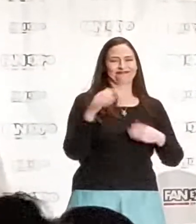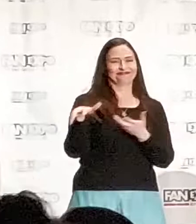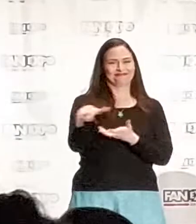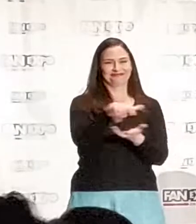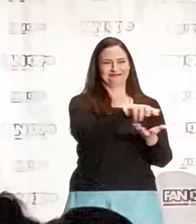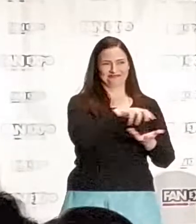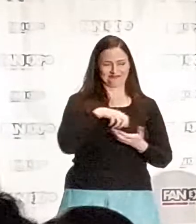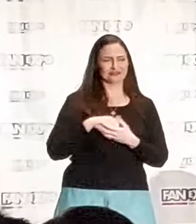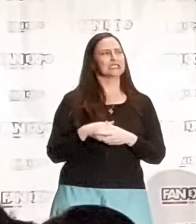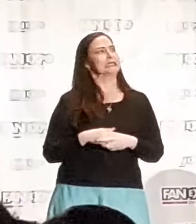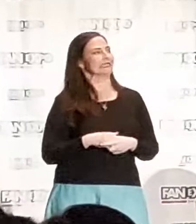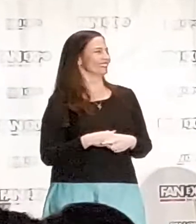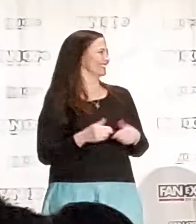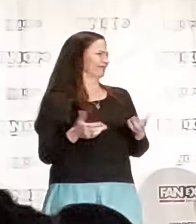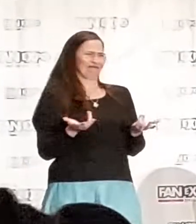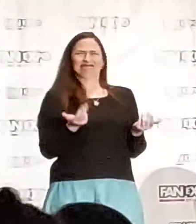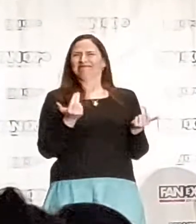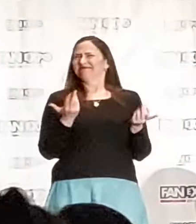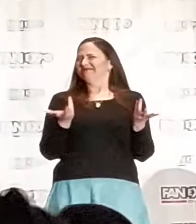question.